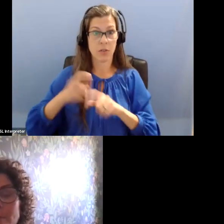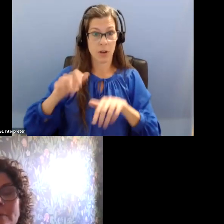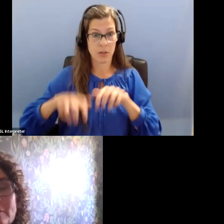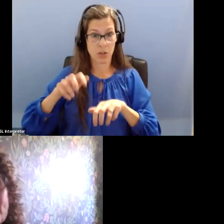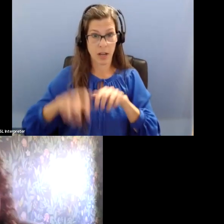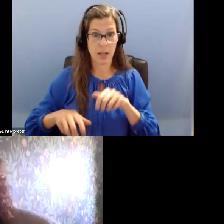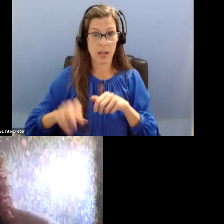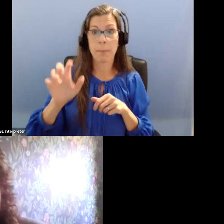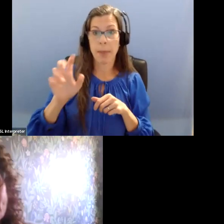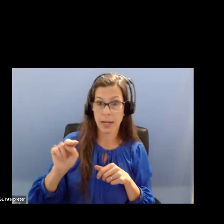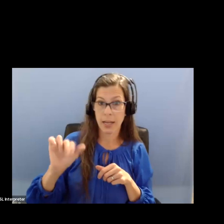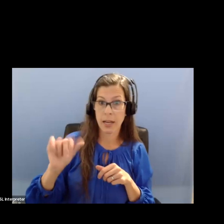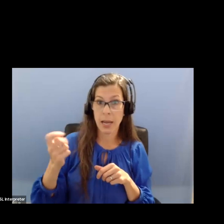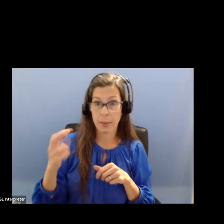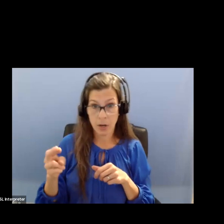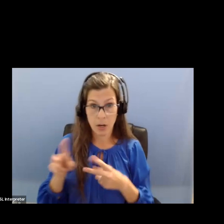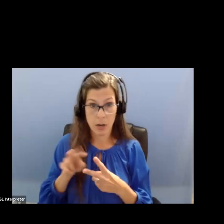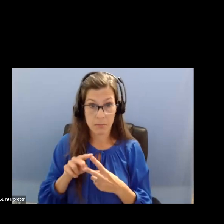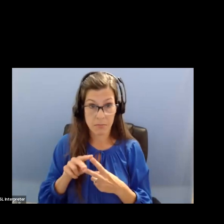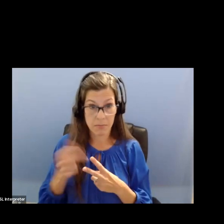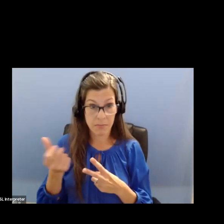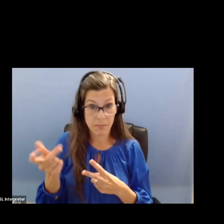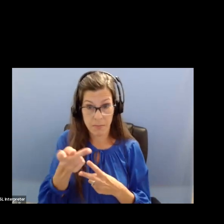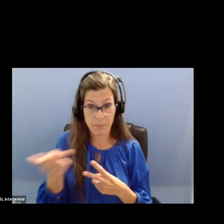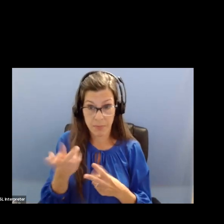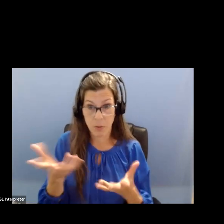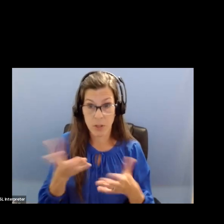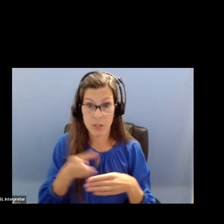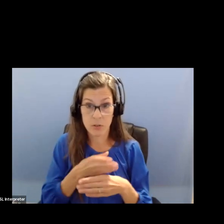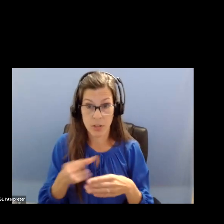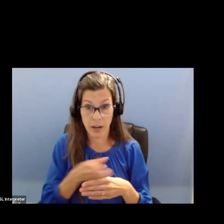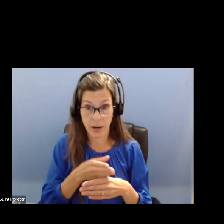Yes, thanks for catching those. Megan and or Amber, do you have, you wanna share a couple updates there too?